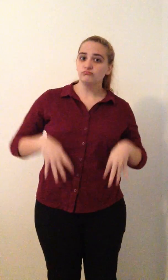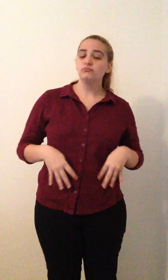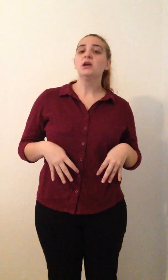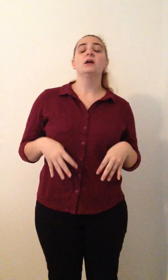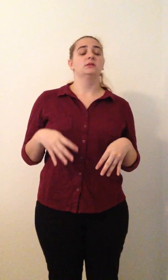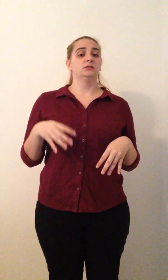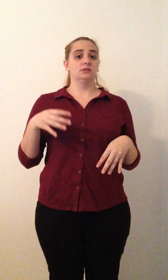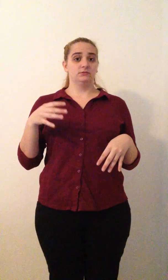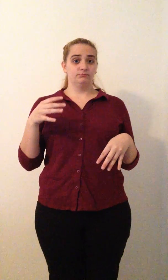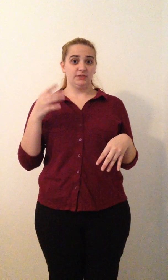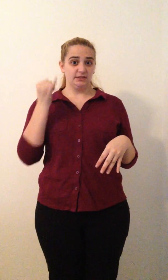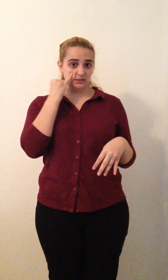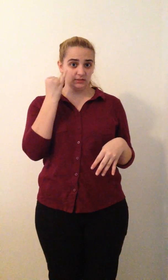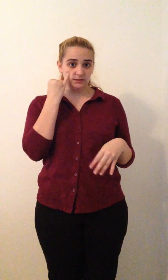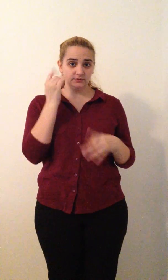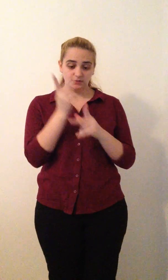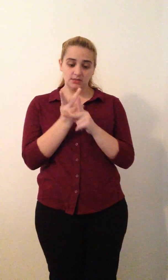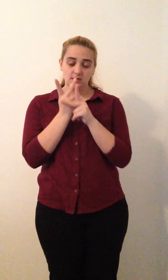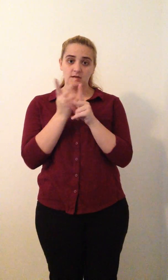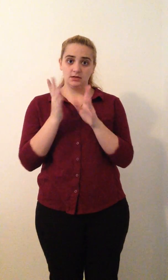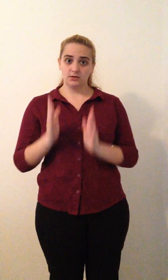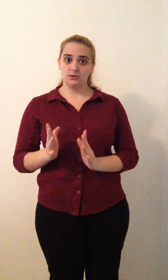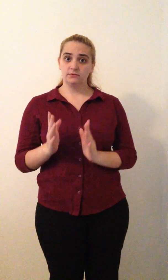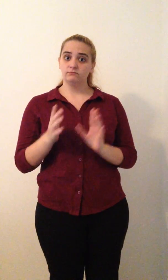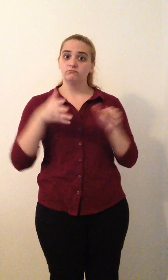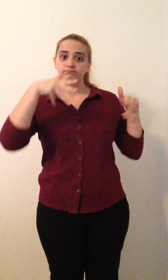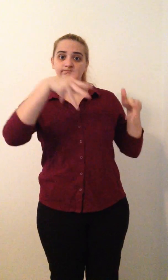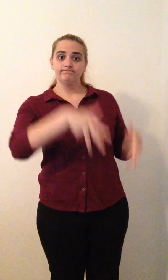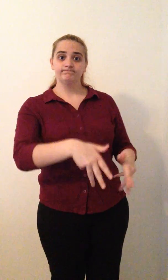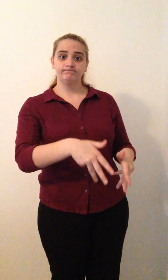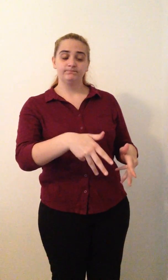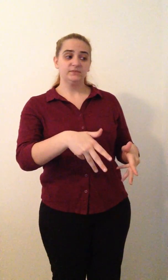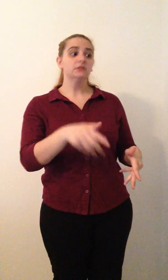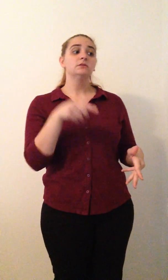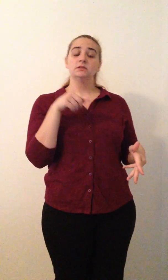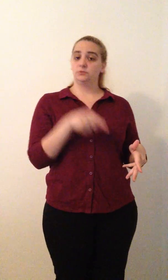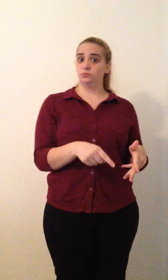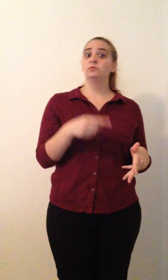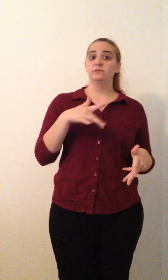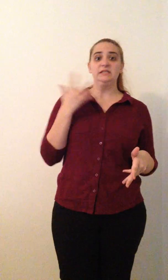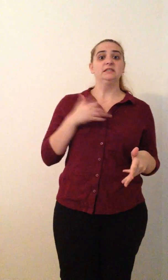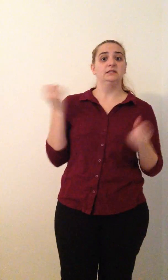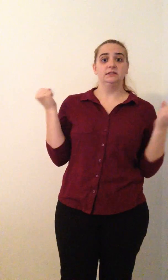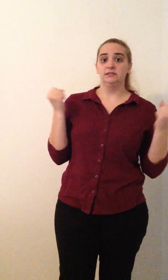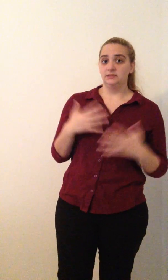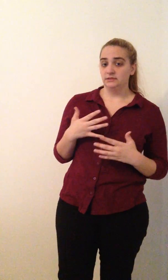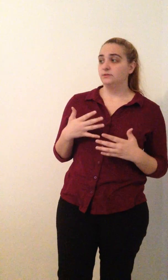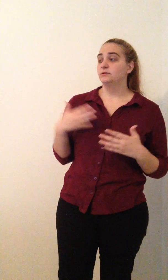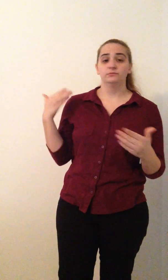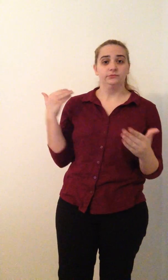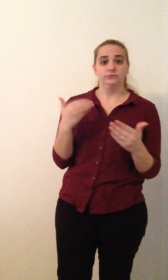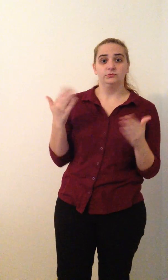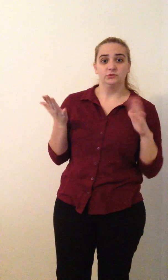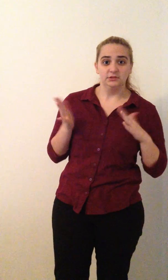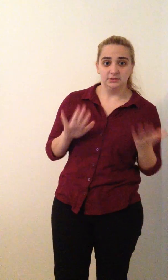we feel tremendous amounts of fear. The fear of death, essentially, because that's what's going to happen if we lose